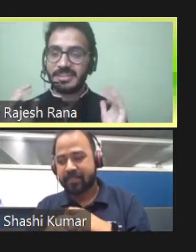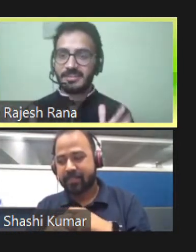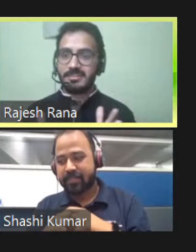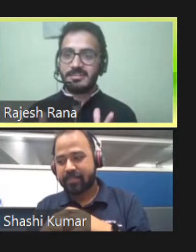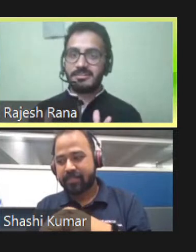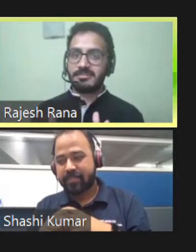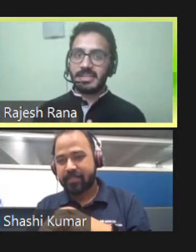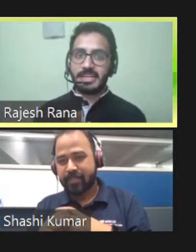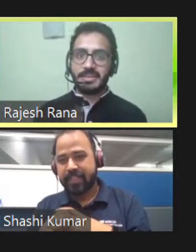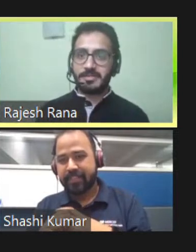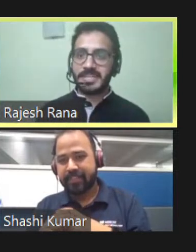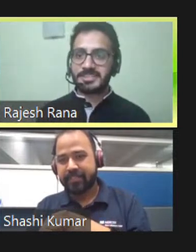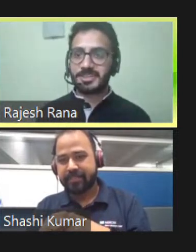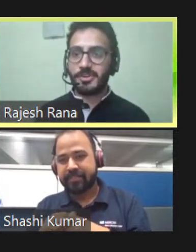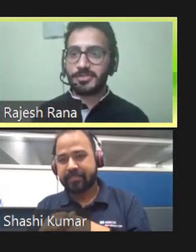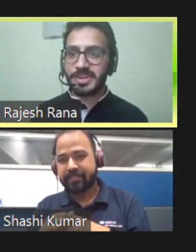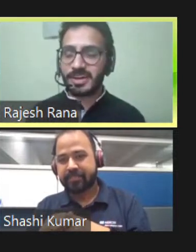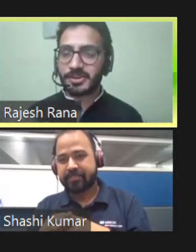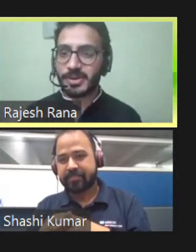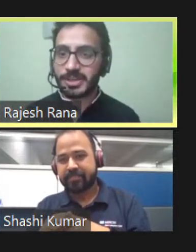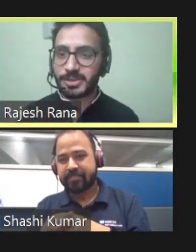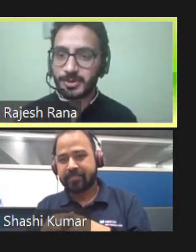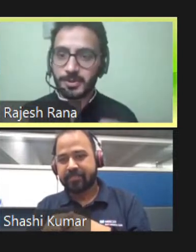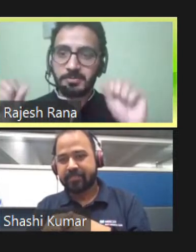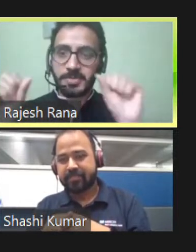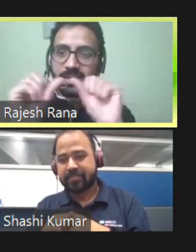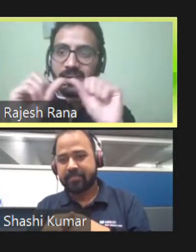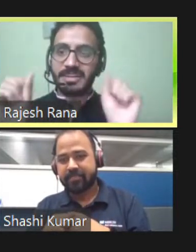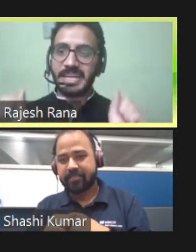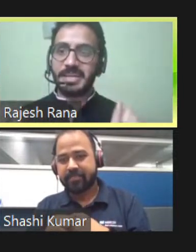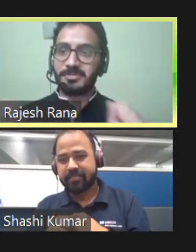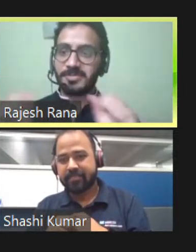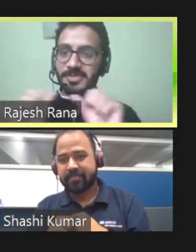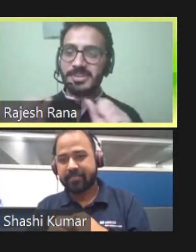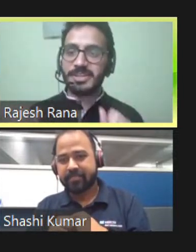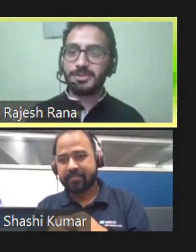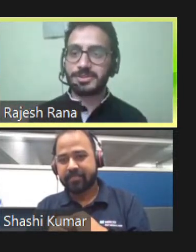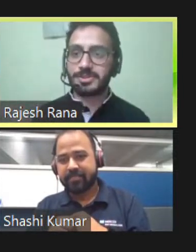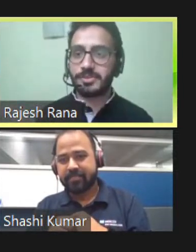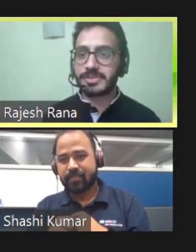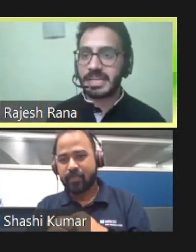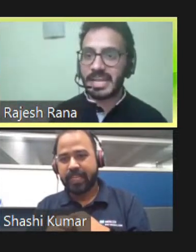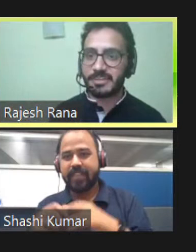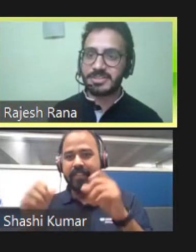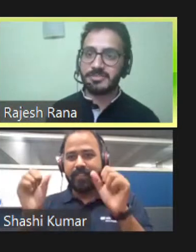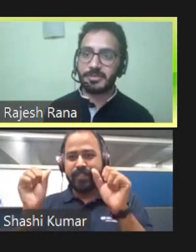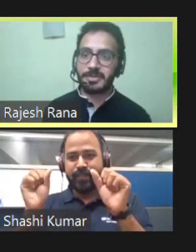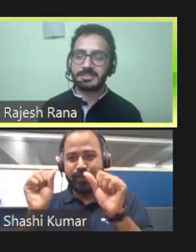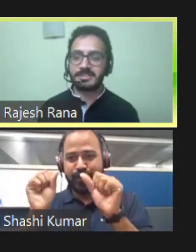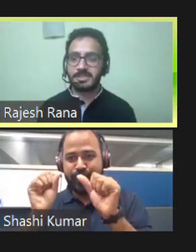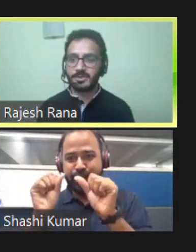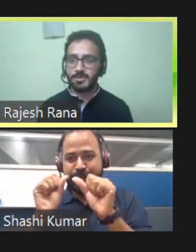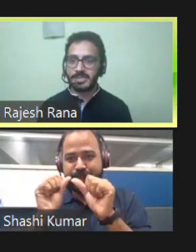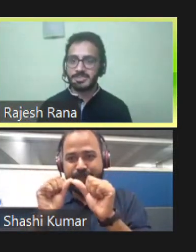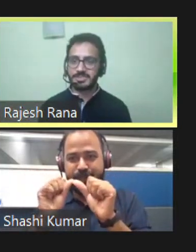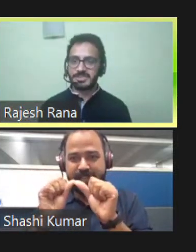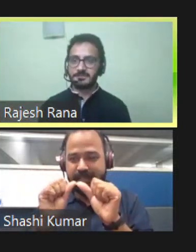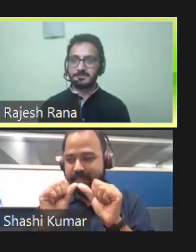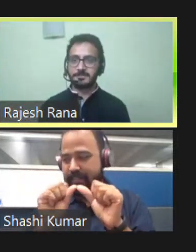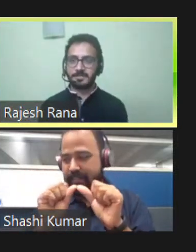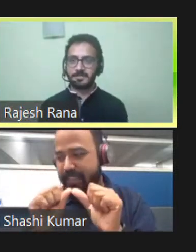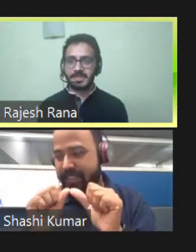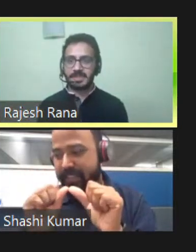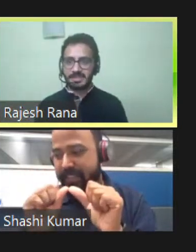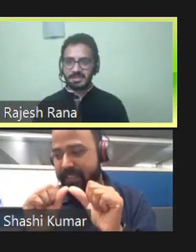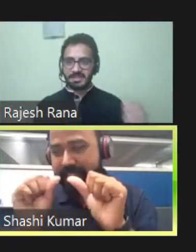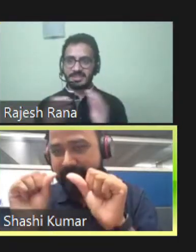session. The alphabets, how we are going to build our name with the uses of sign language alphabets. Go ahead, Shashi. So let's